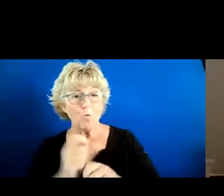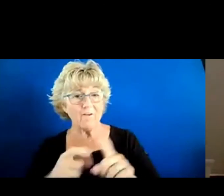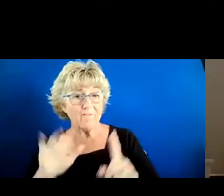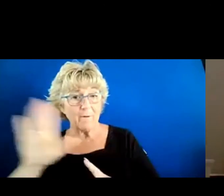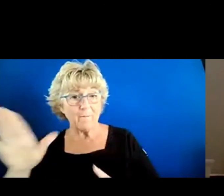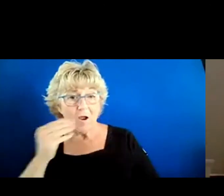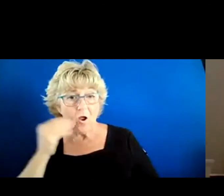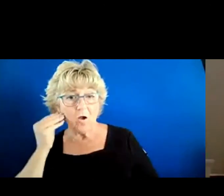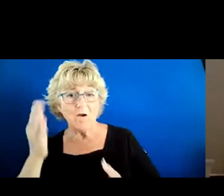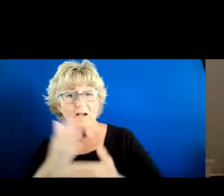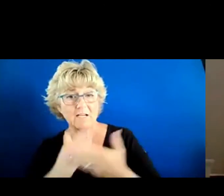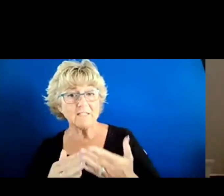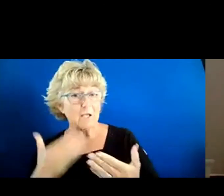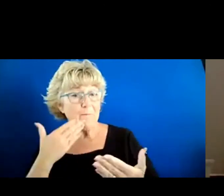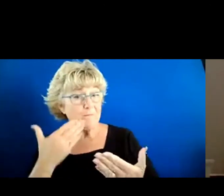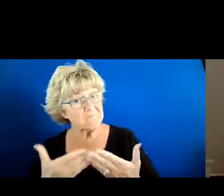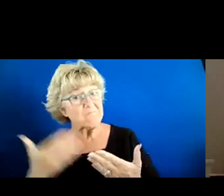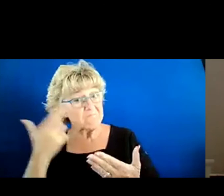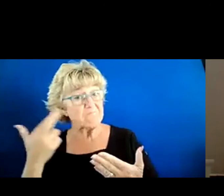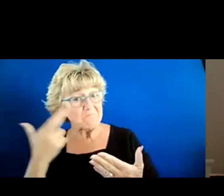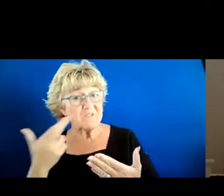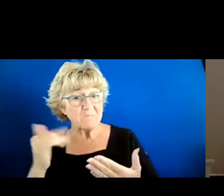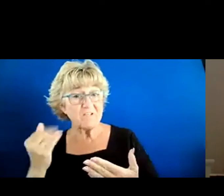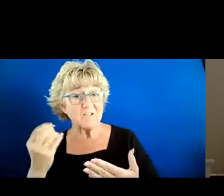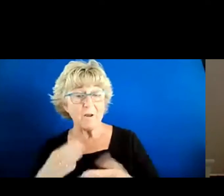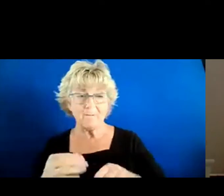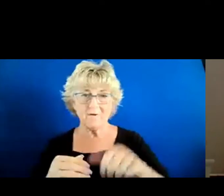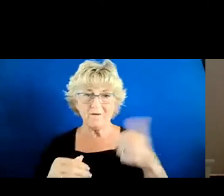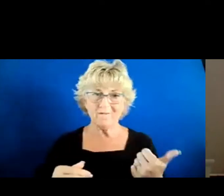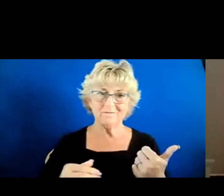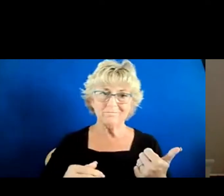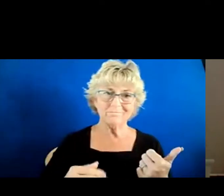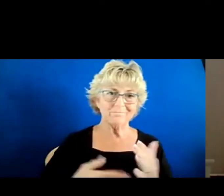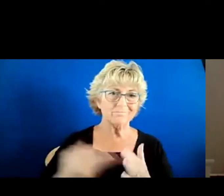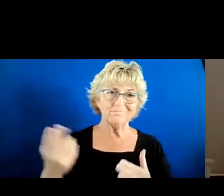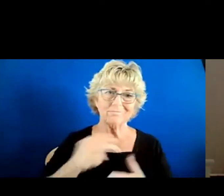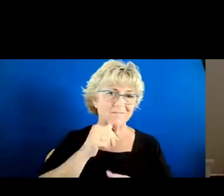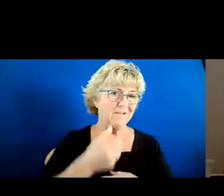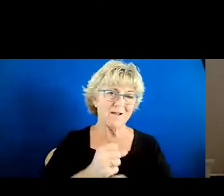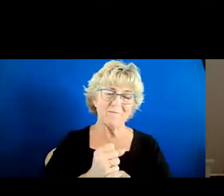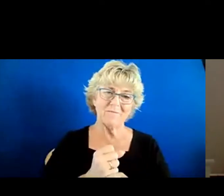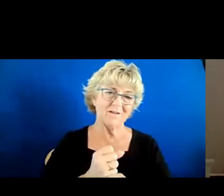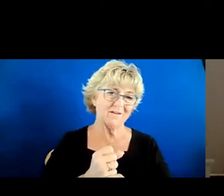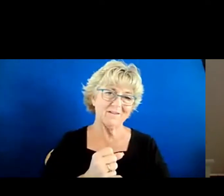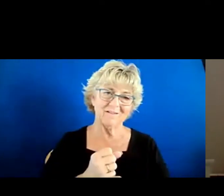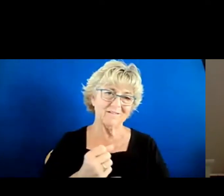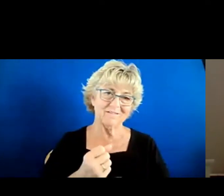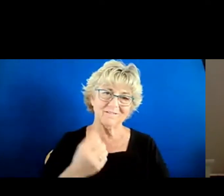Some are doing a reasonably good job, and others, quite honestly, aren't making the grade.